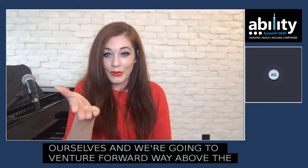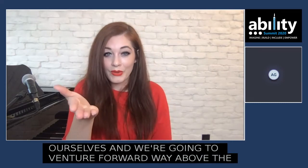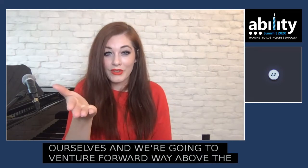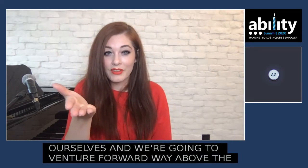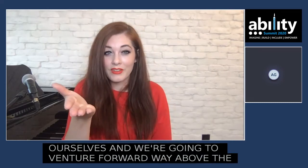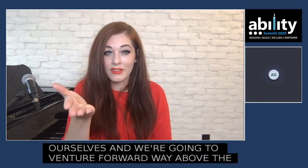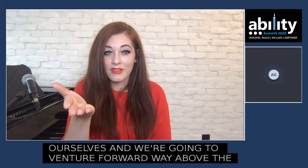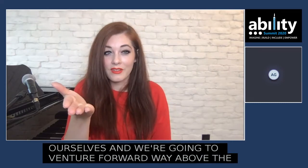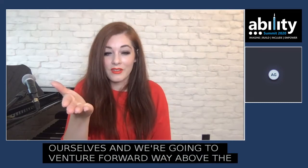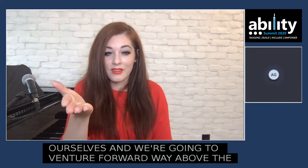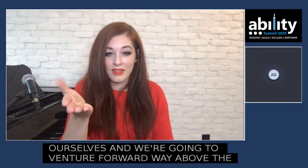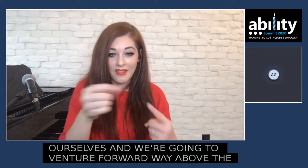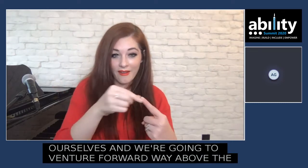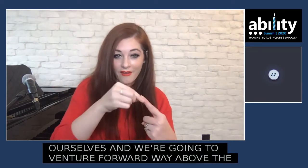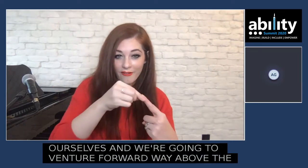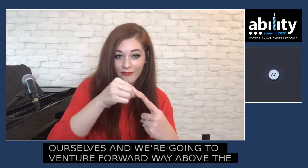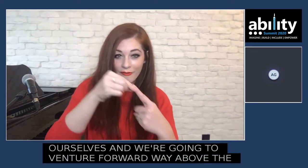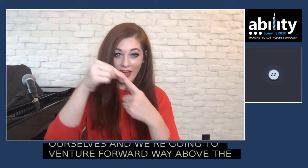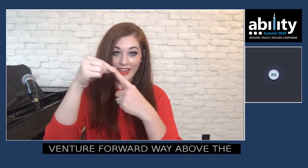you'll